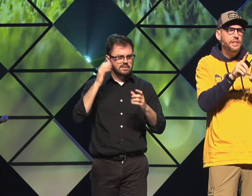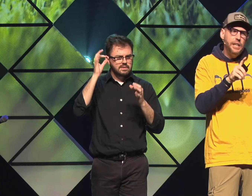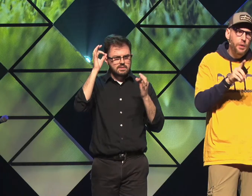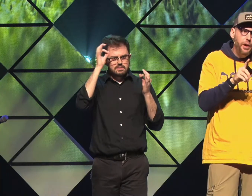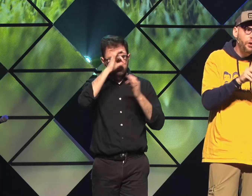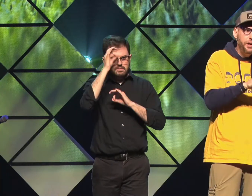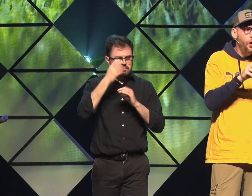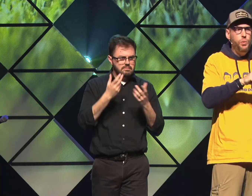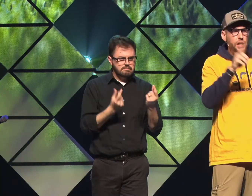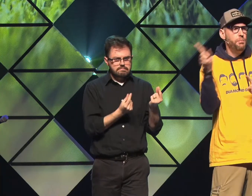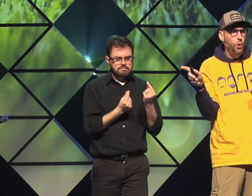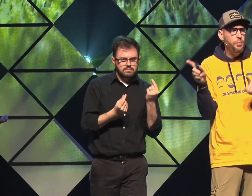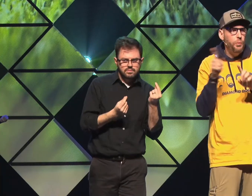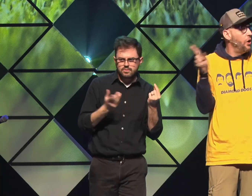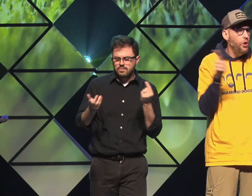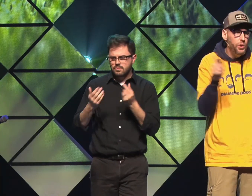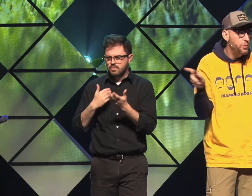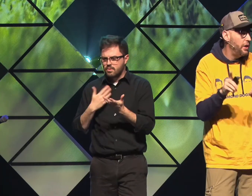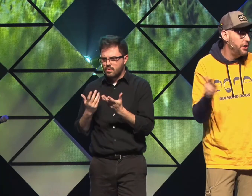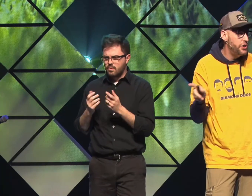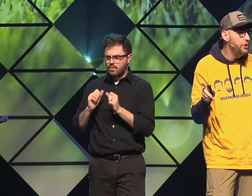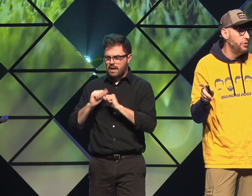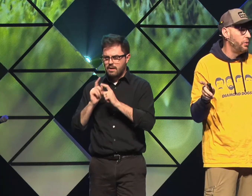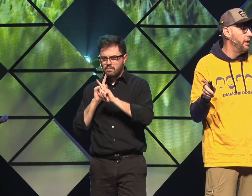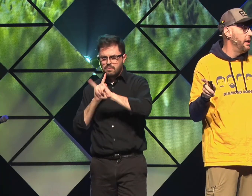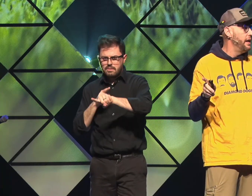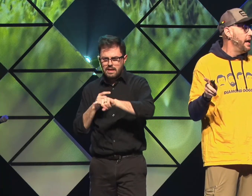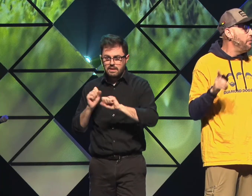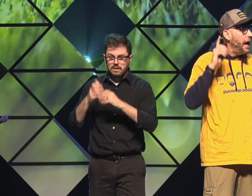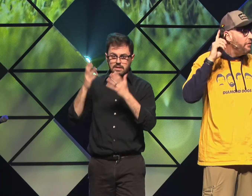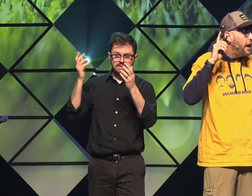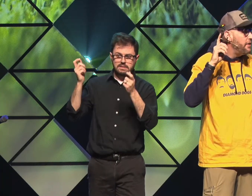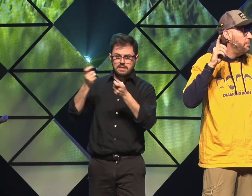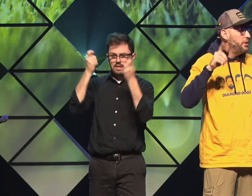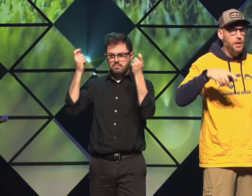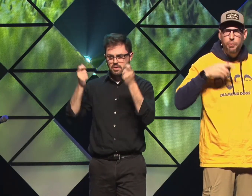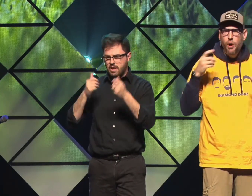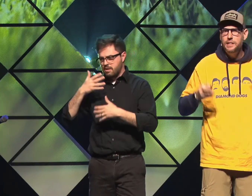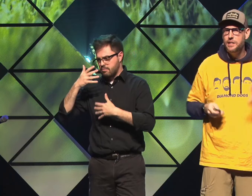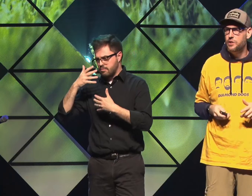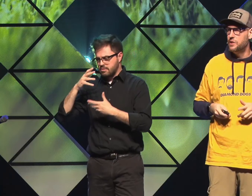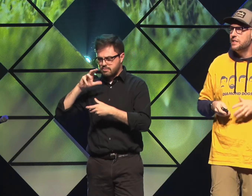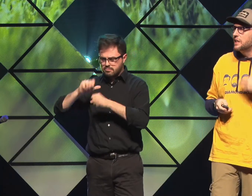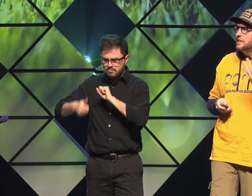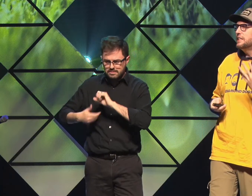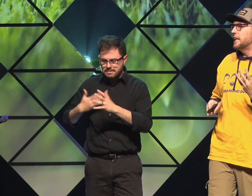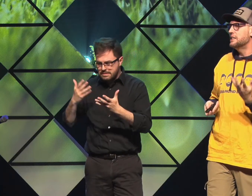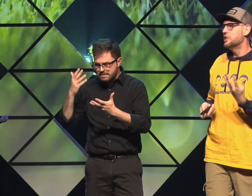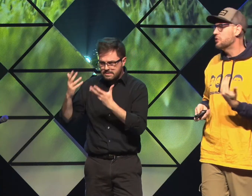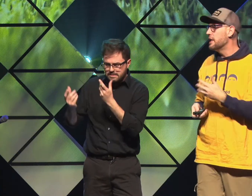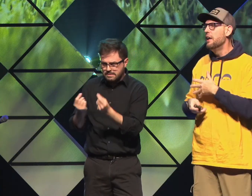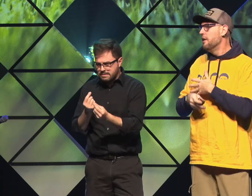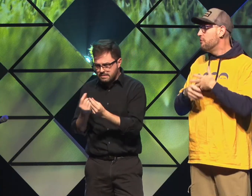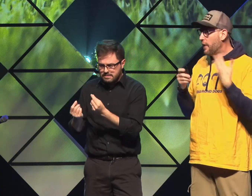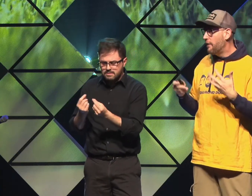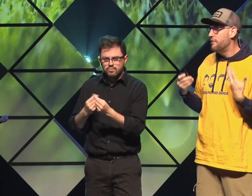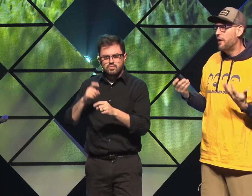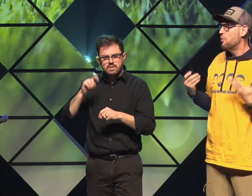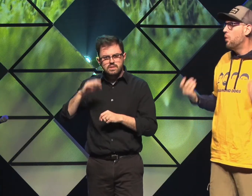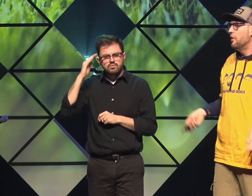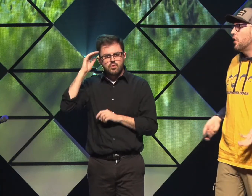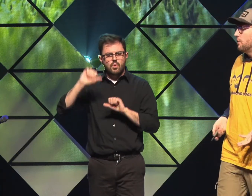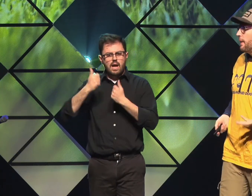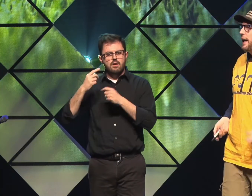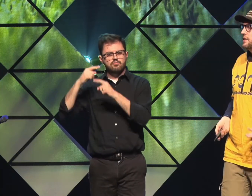we could celebrate or we know we could mourn, but we don't know which one to do. And we have to have the ability to process those things. Ecclesiastes 3, very,